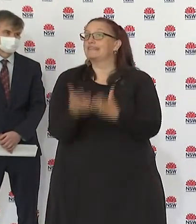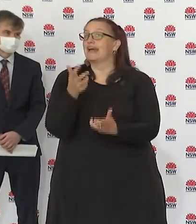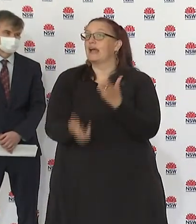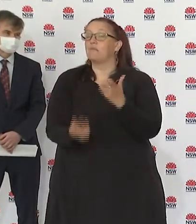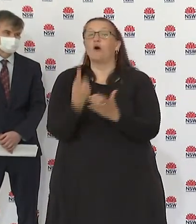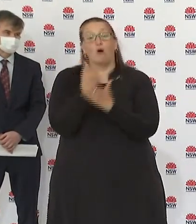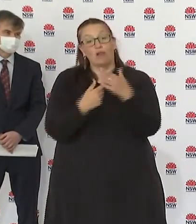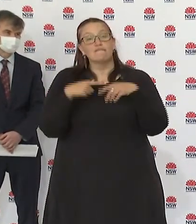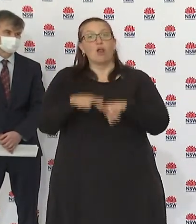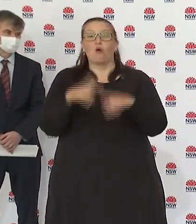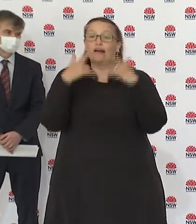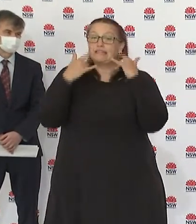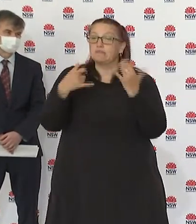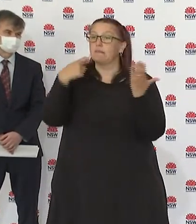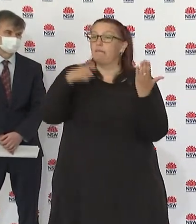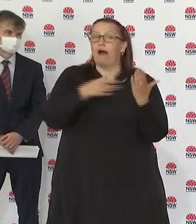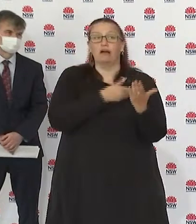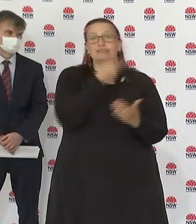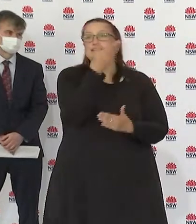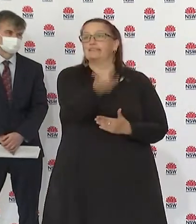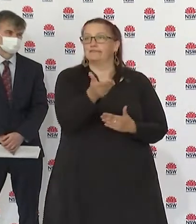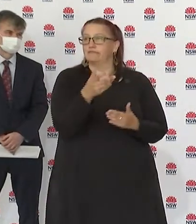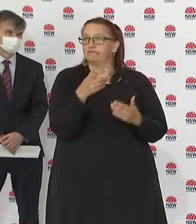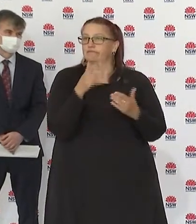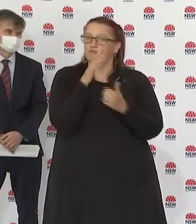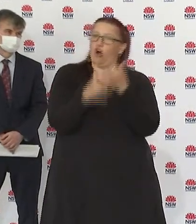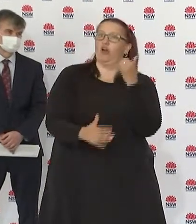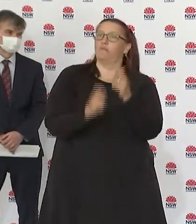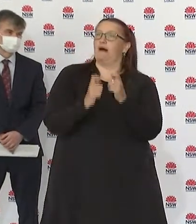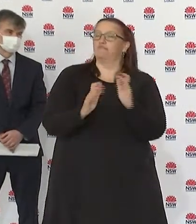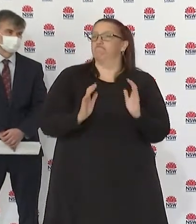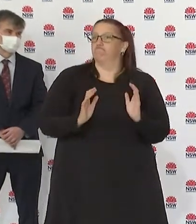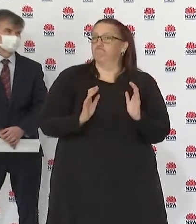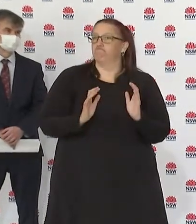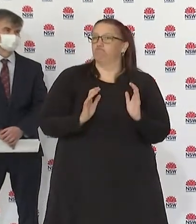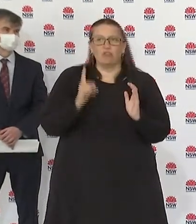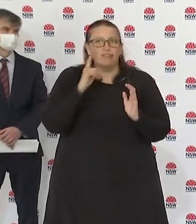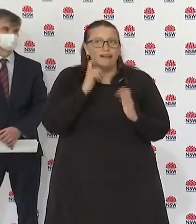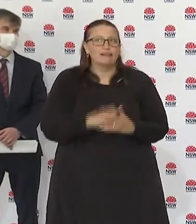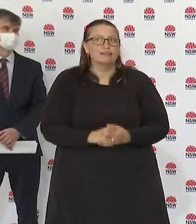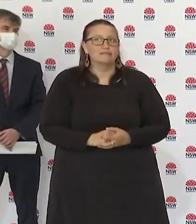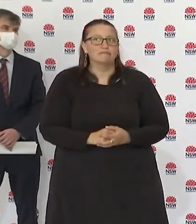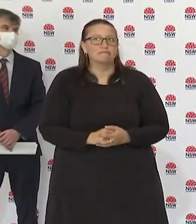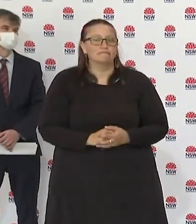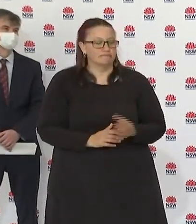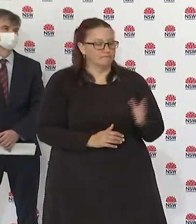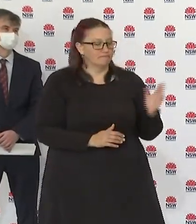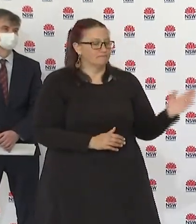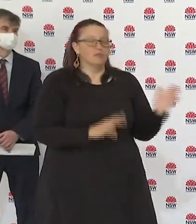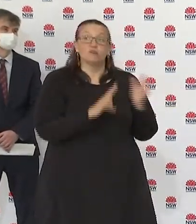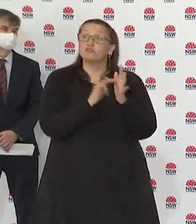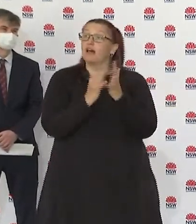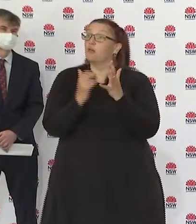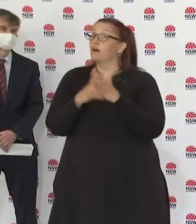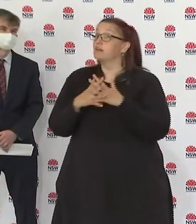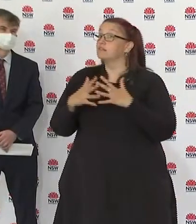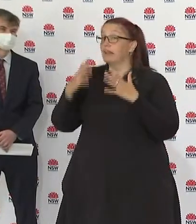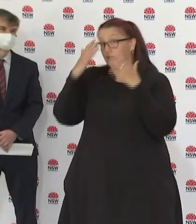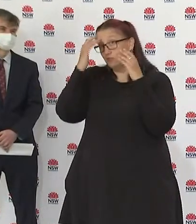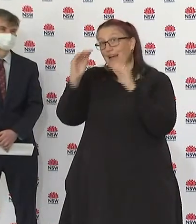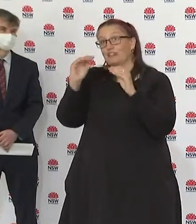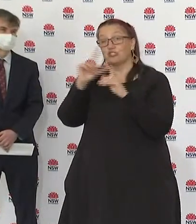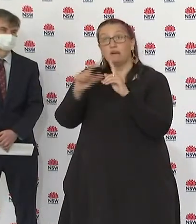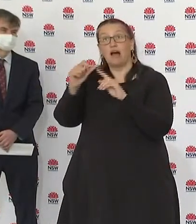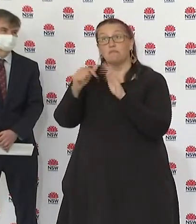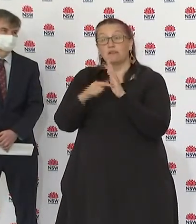I say the New South Wales Education Department's been doing outstanding work in making sure that we have good plans in place to support our HSC